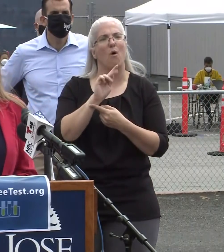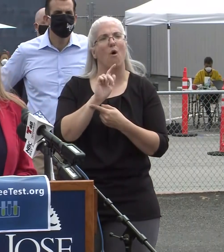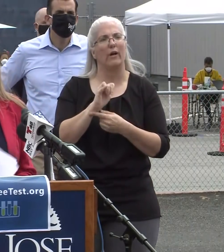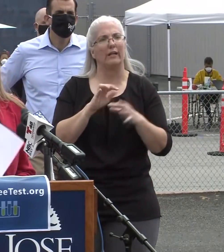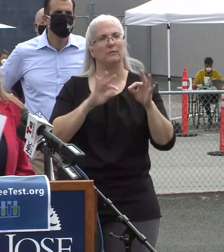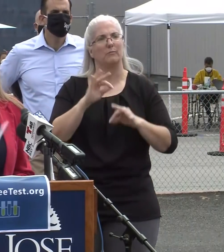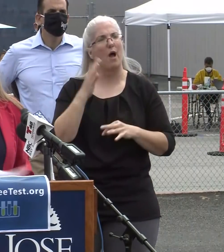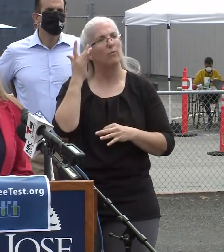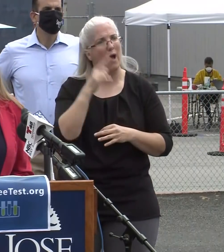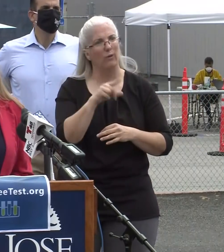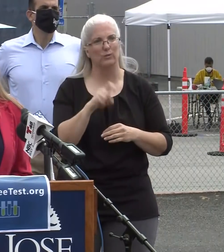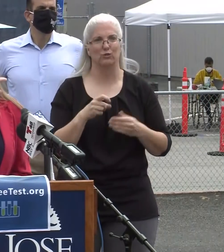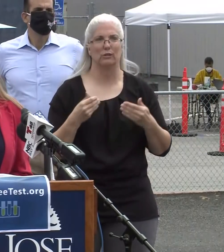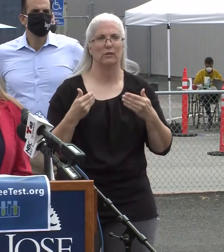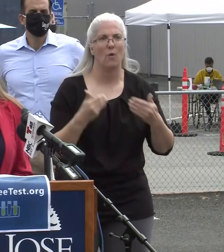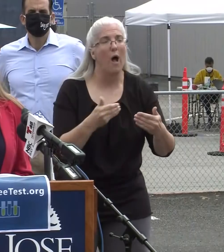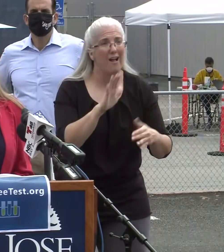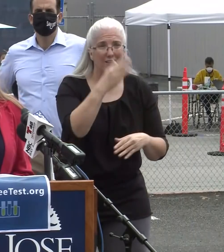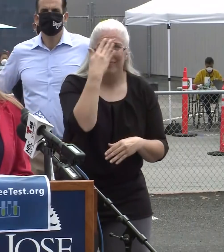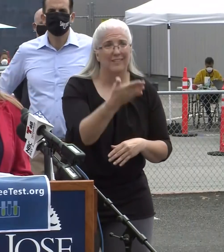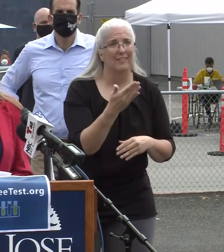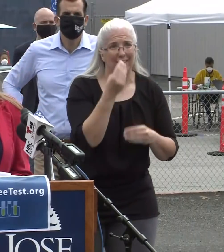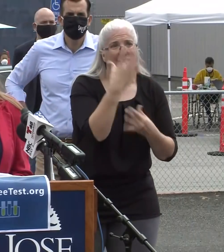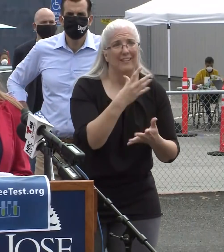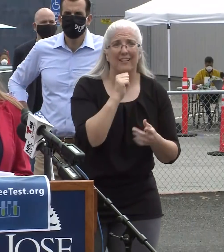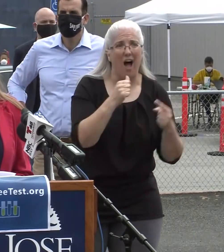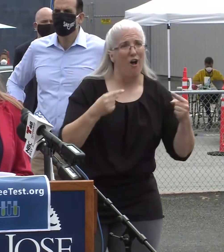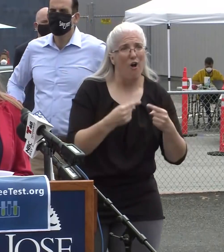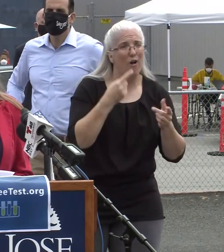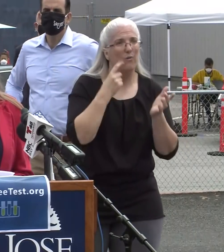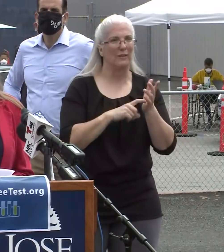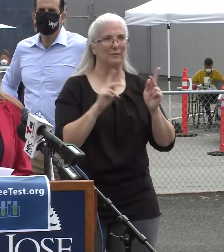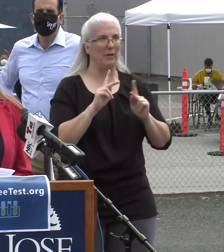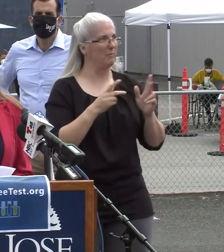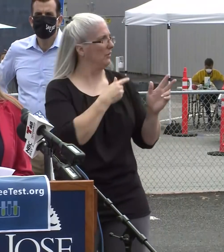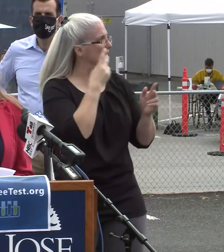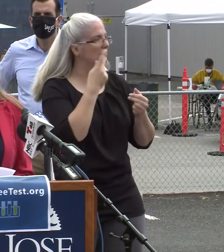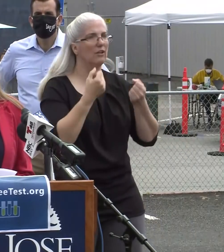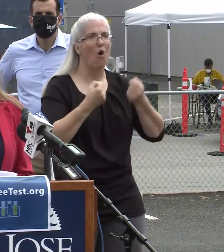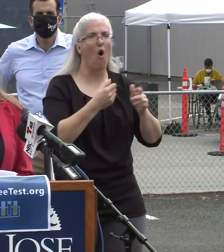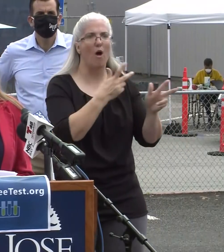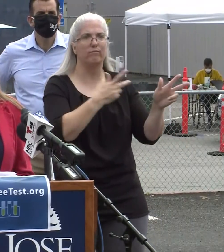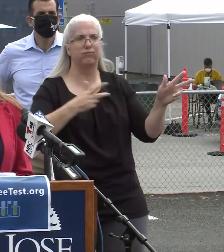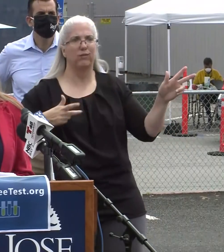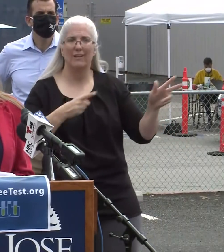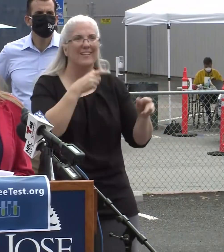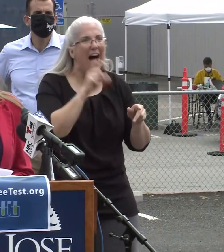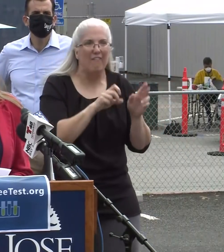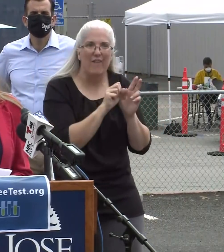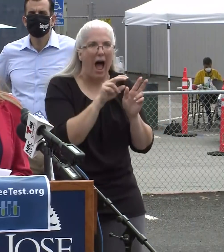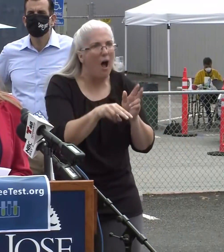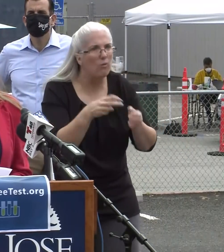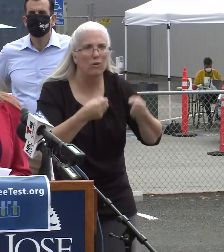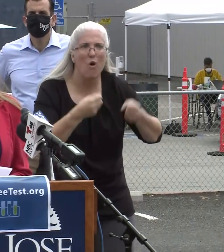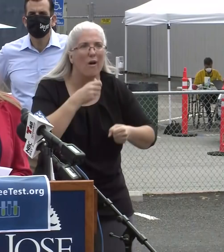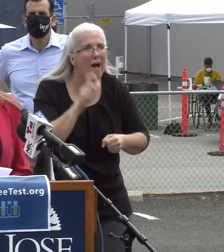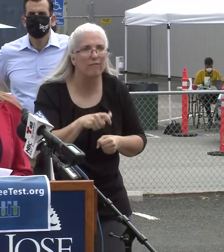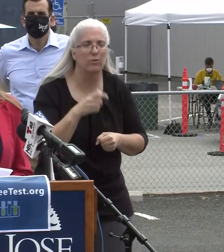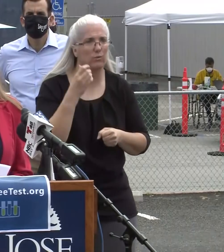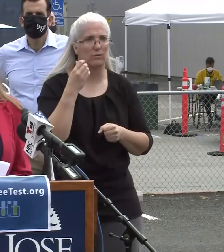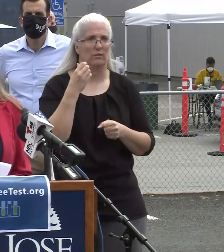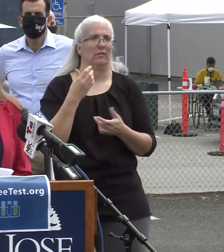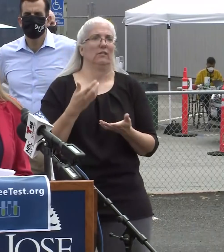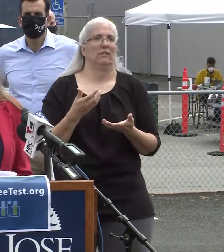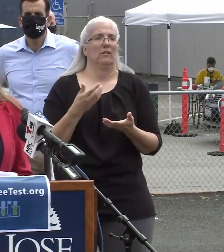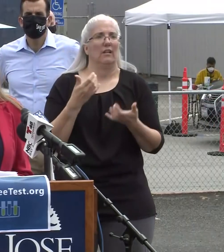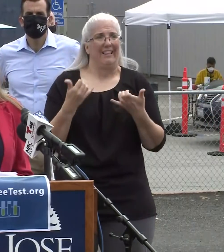hurt. And you can see people behind us in their cars. You don't even have to get out of your car if you don't want to do that. What's great about this site, you